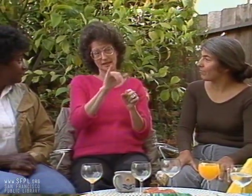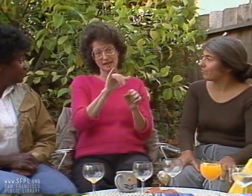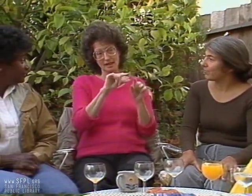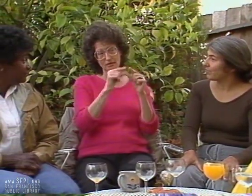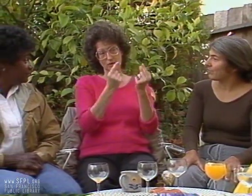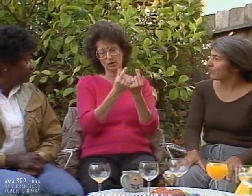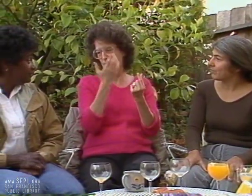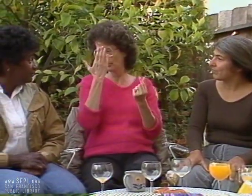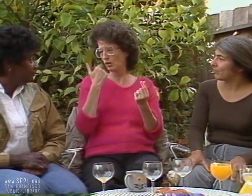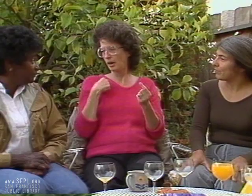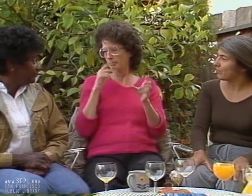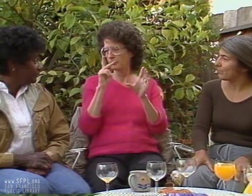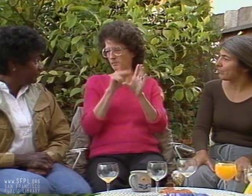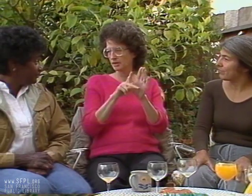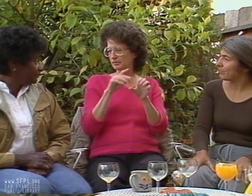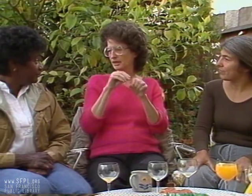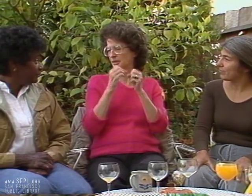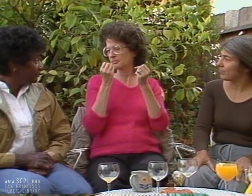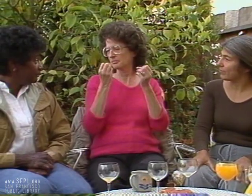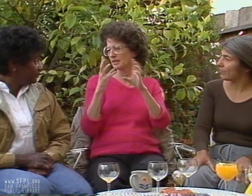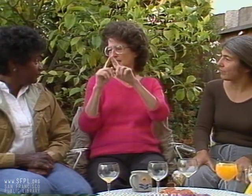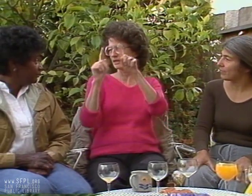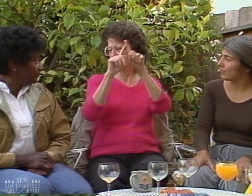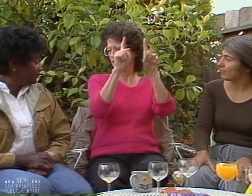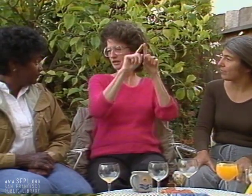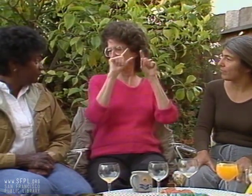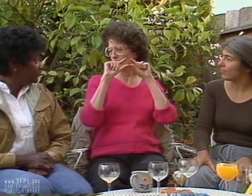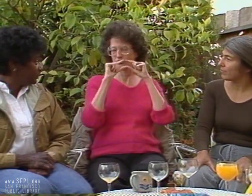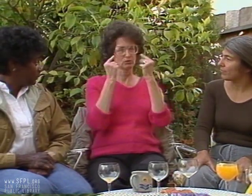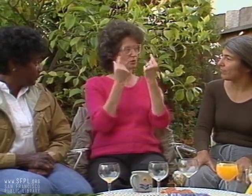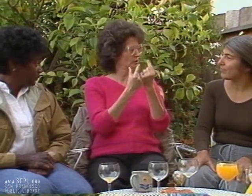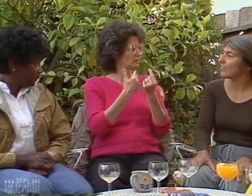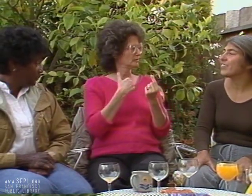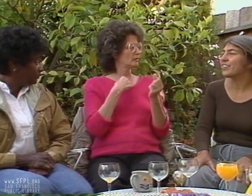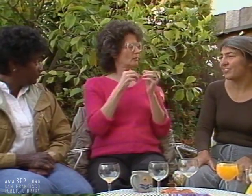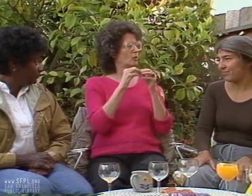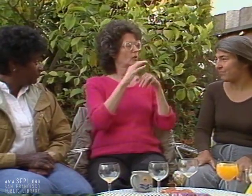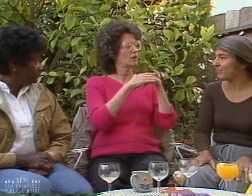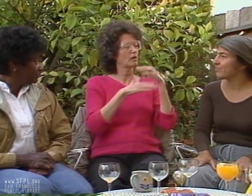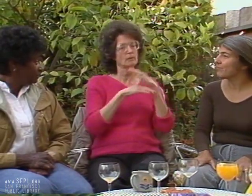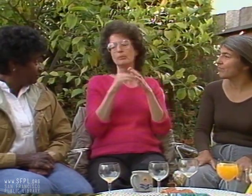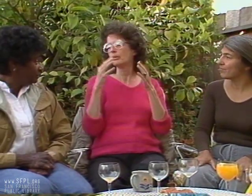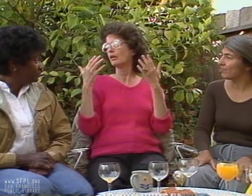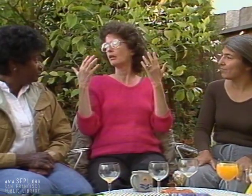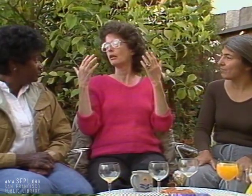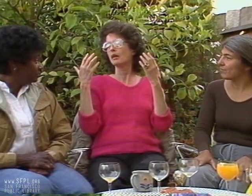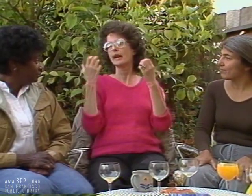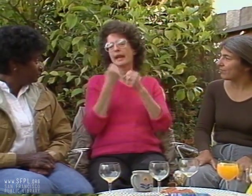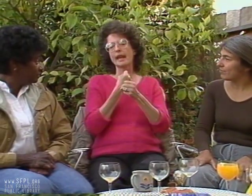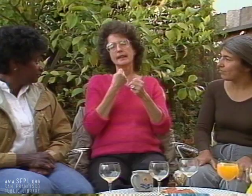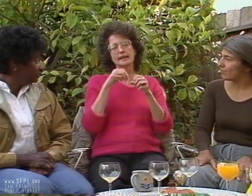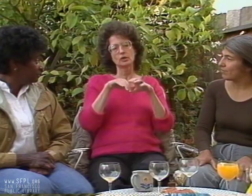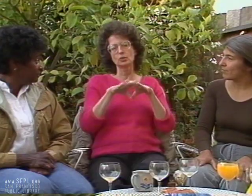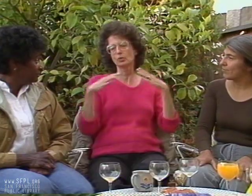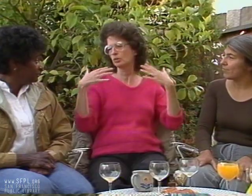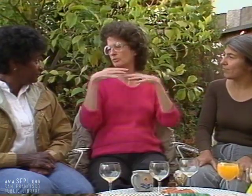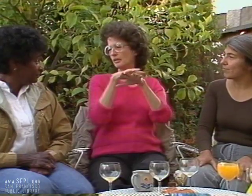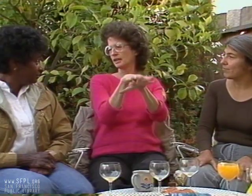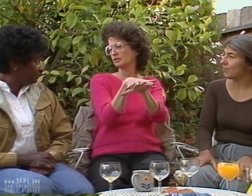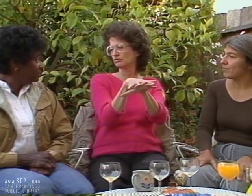group exclusive to deaf women. I'm already active in different organizations, and I'm more comfortable